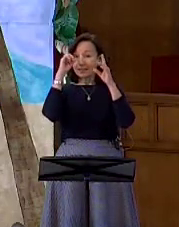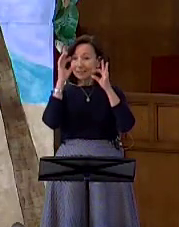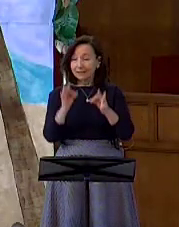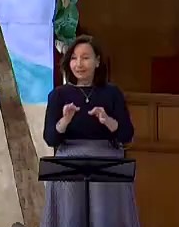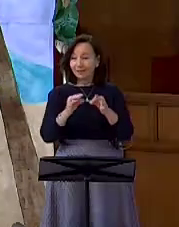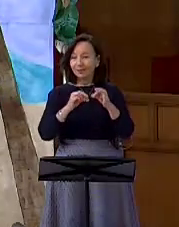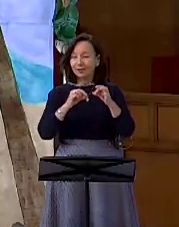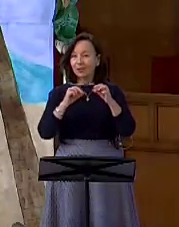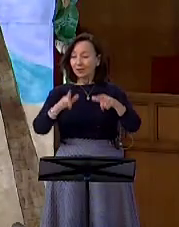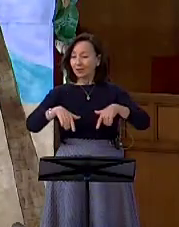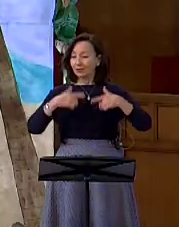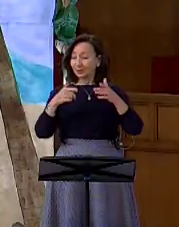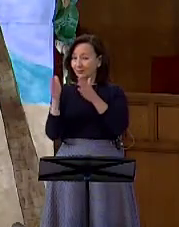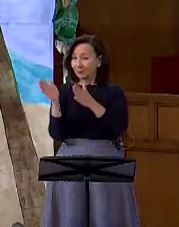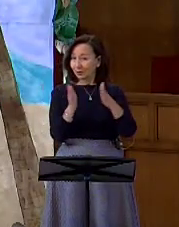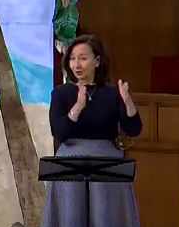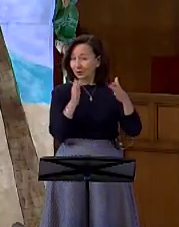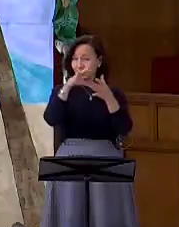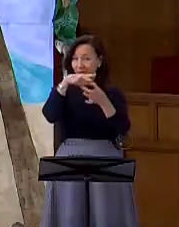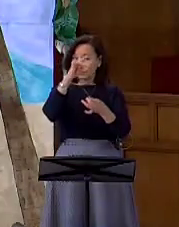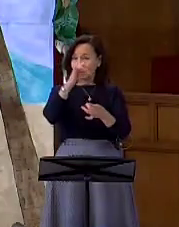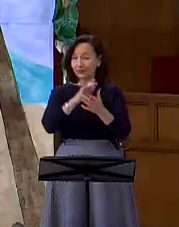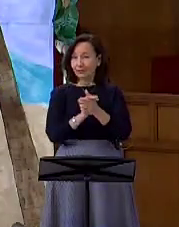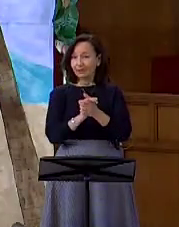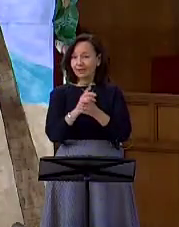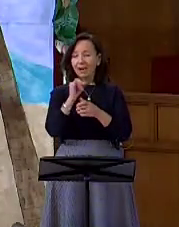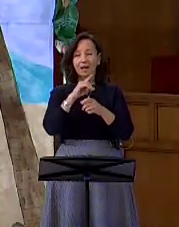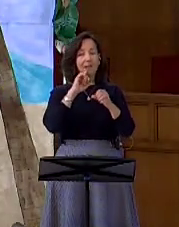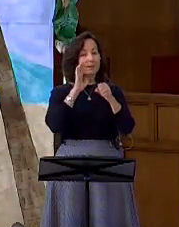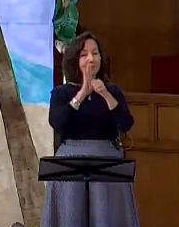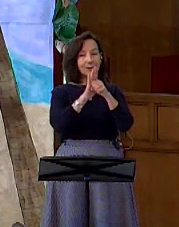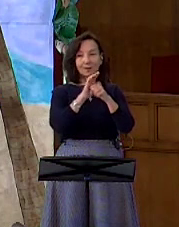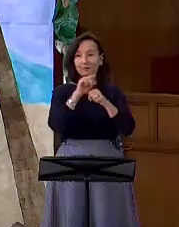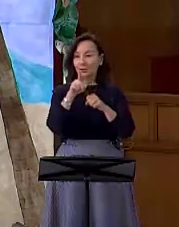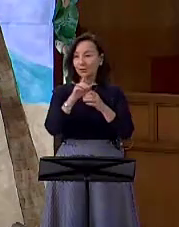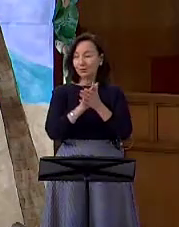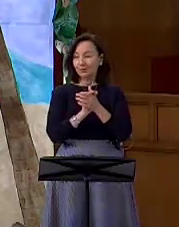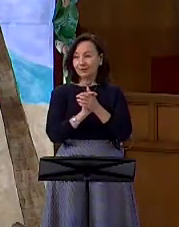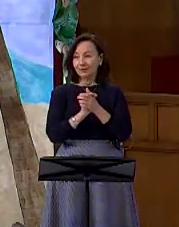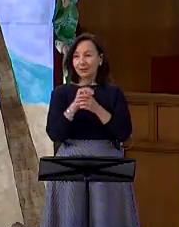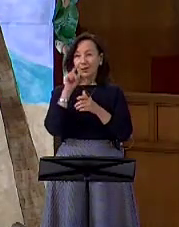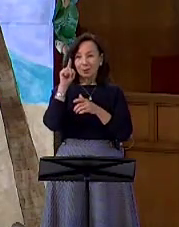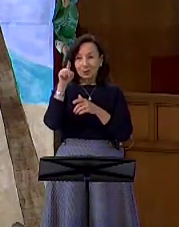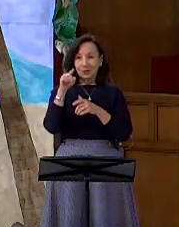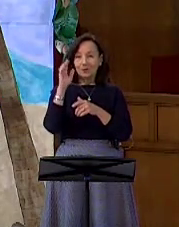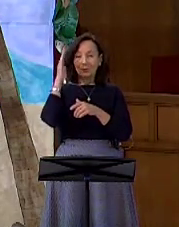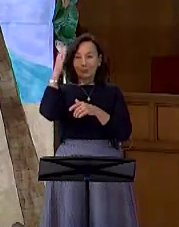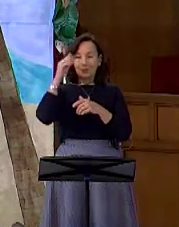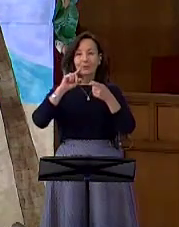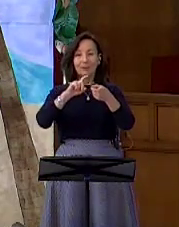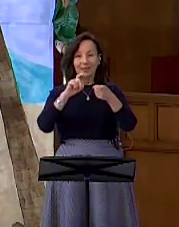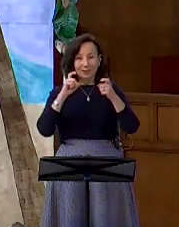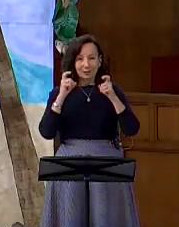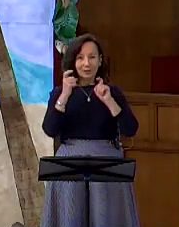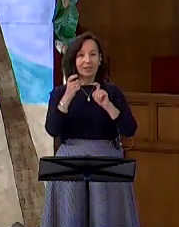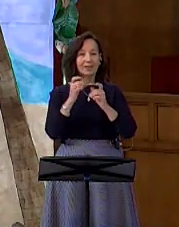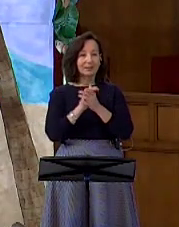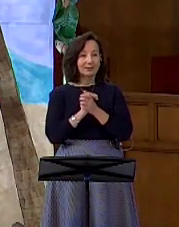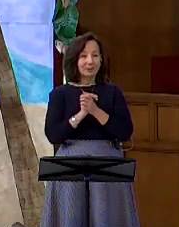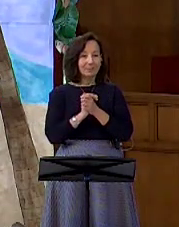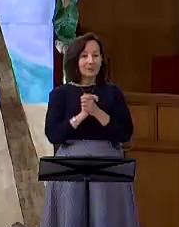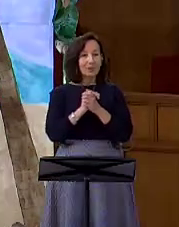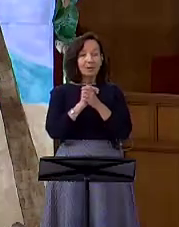walk according to the Spirit, I promise you, you will be changed. When